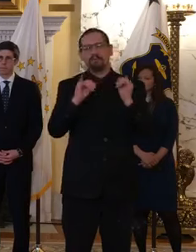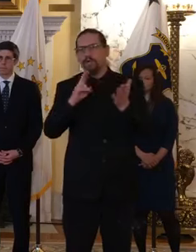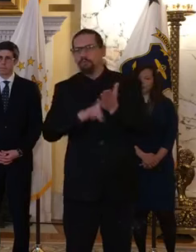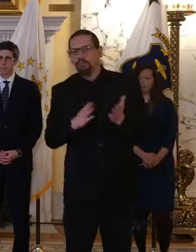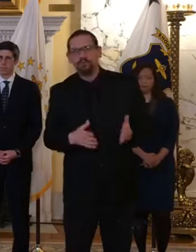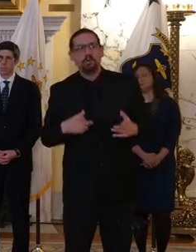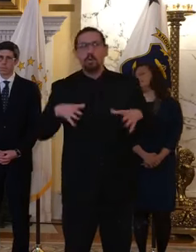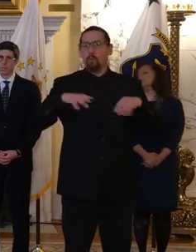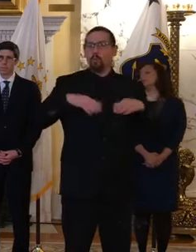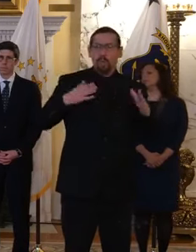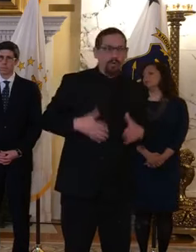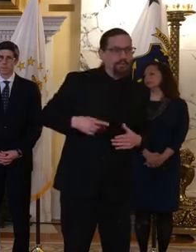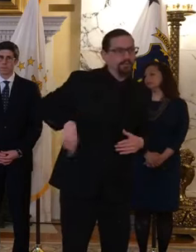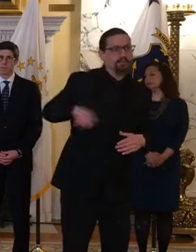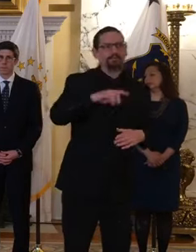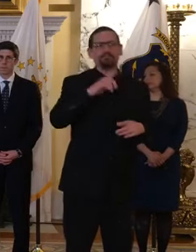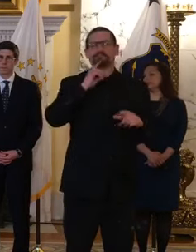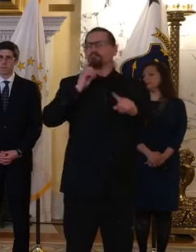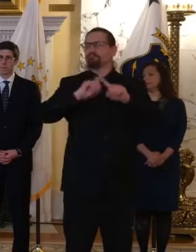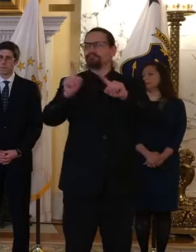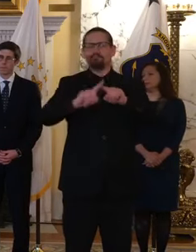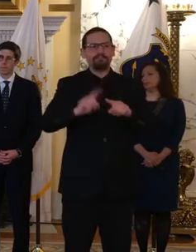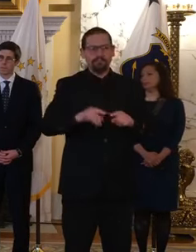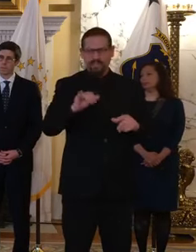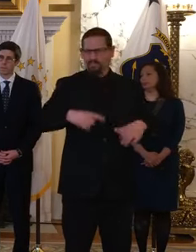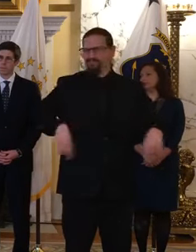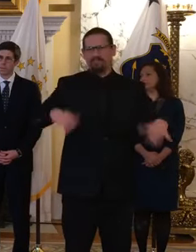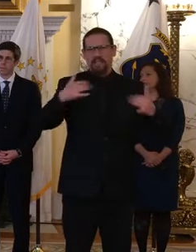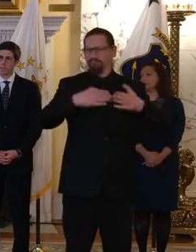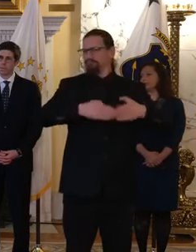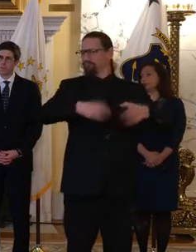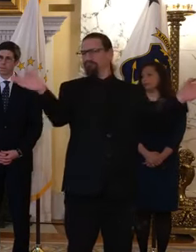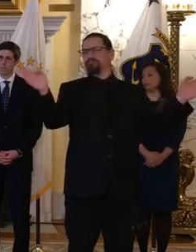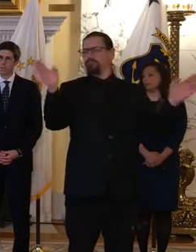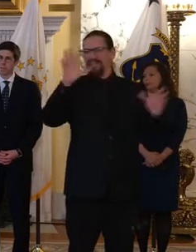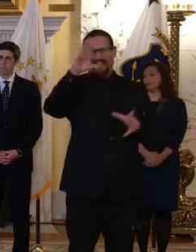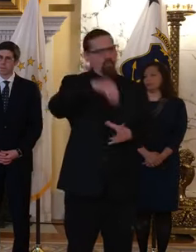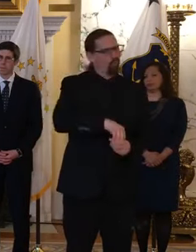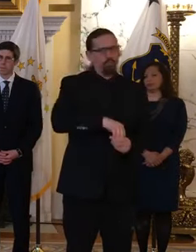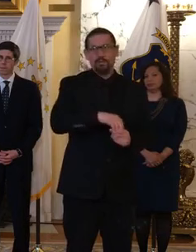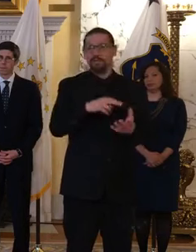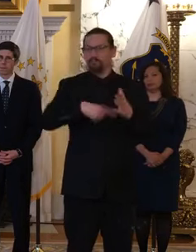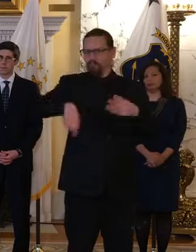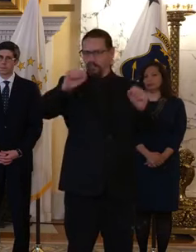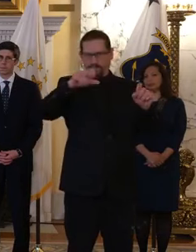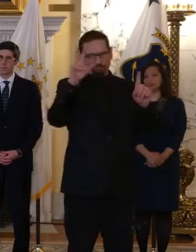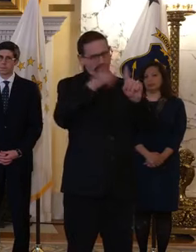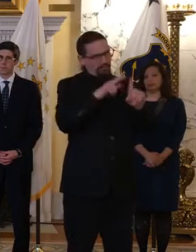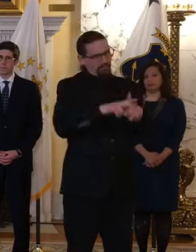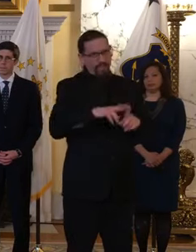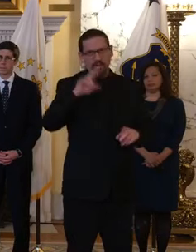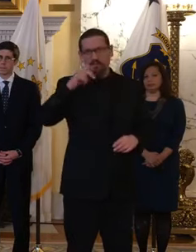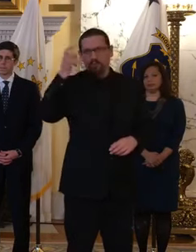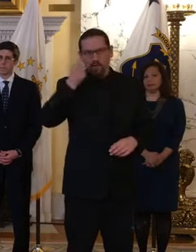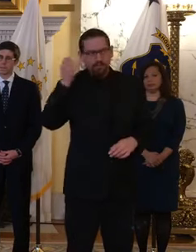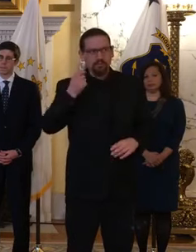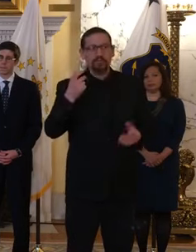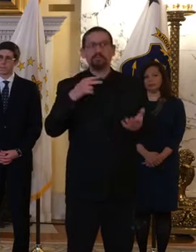is new. And so that's about the best we can do. Those folks can now collect unemployment insurance,